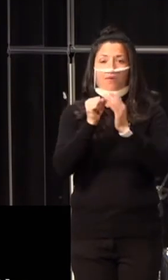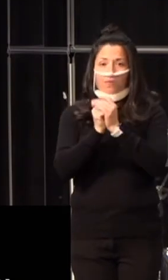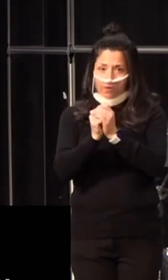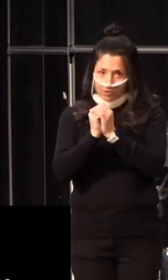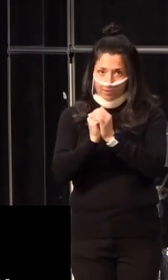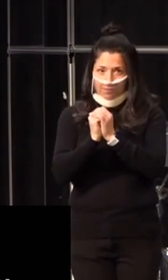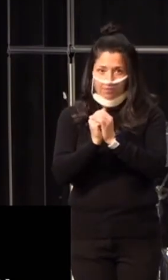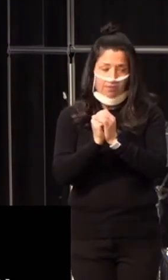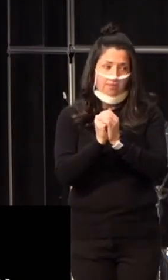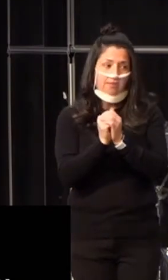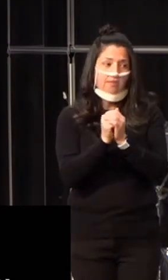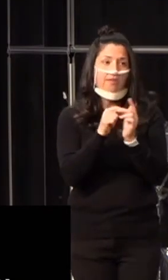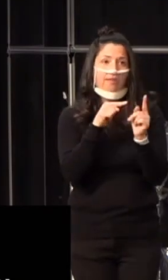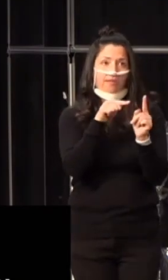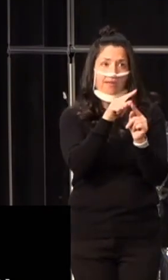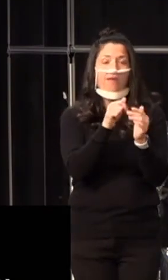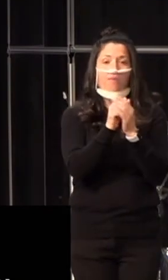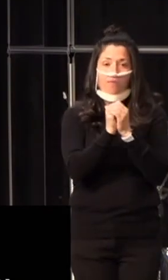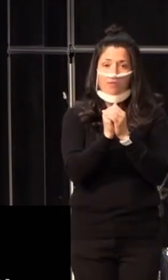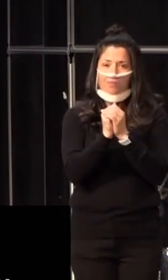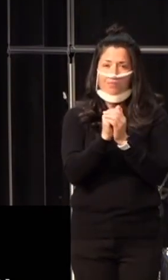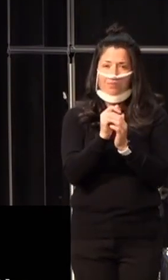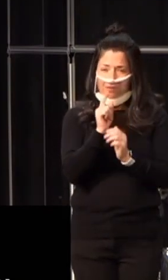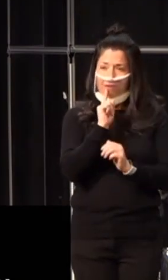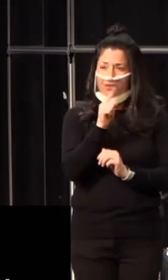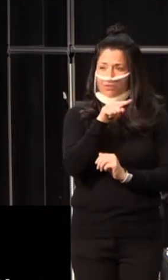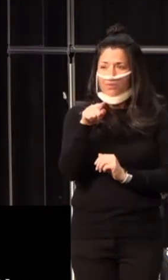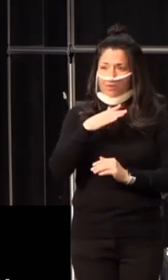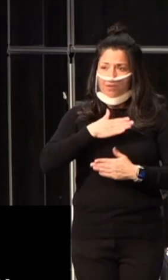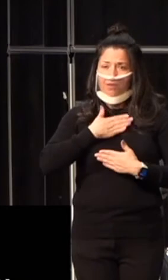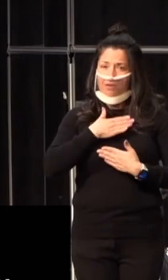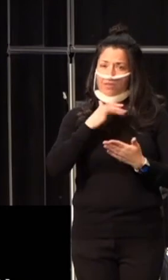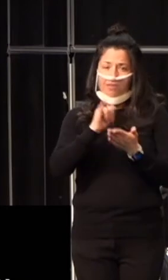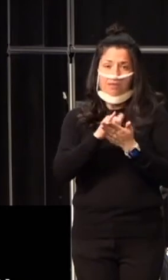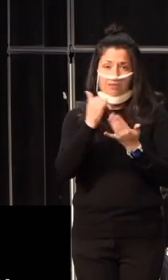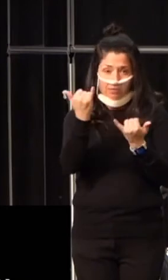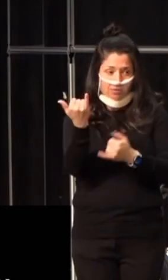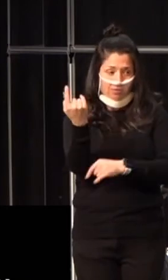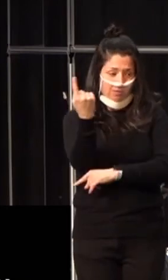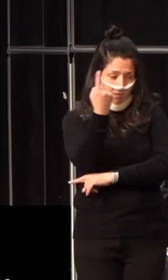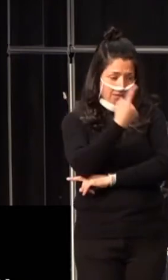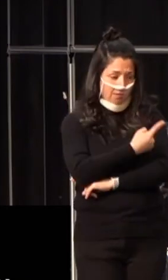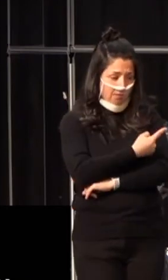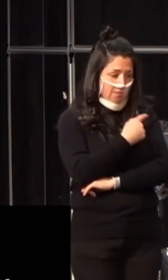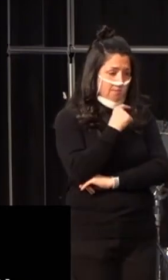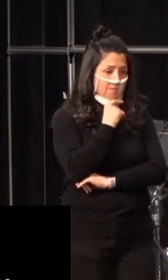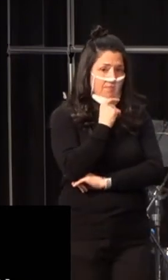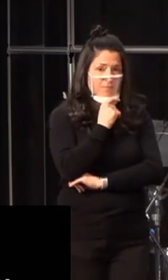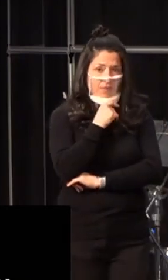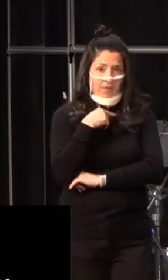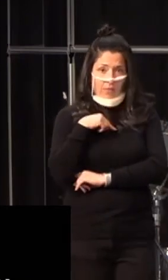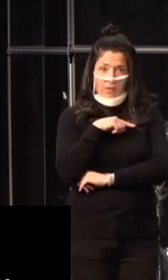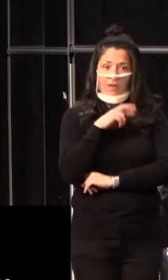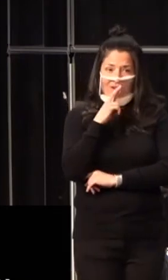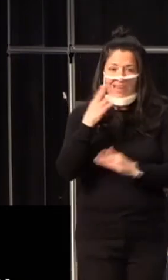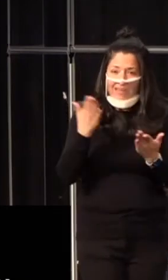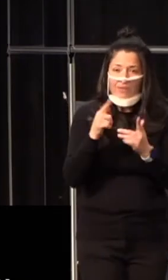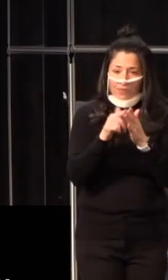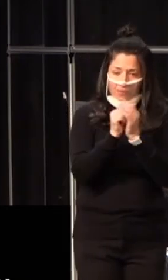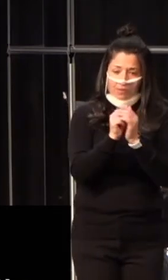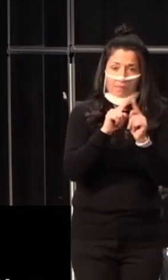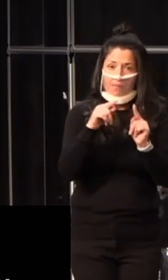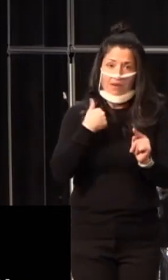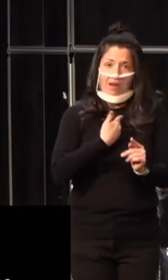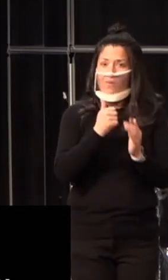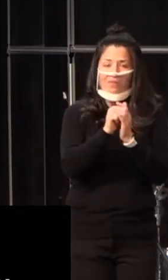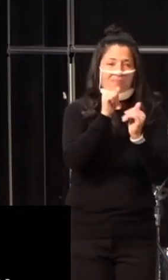worshiped. They worshiped. And aren't you glad that today we're here to worship, but our worship is